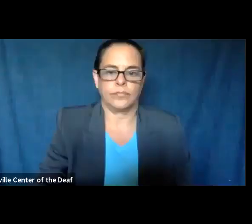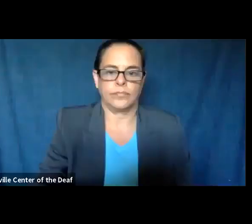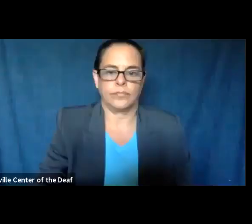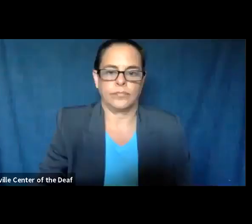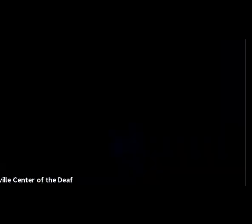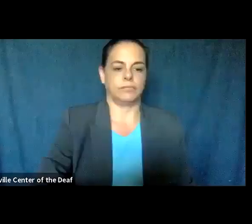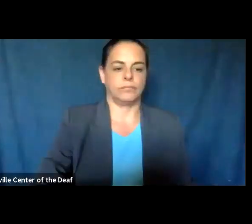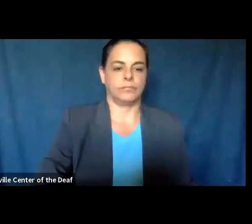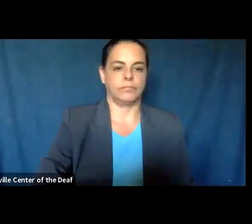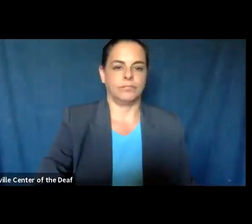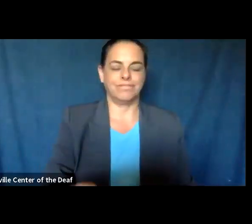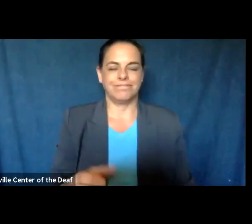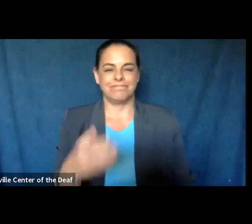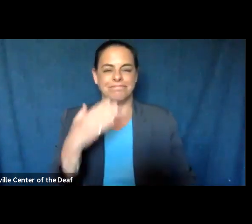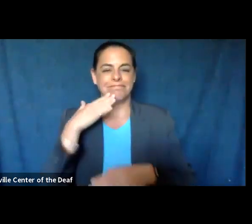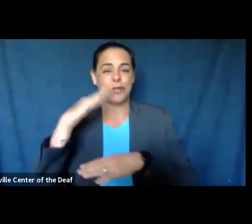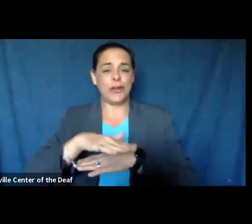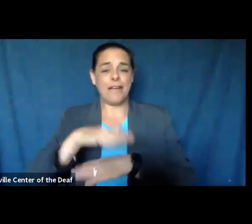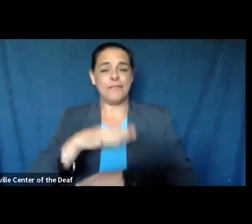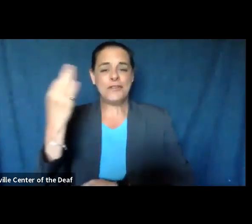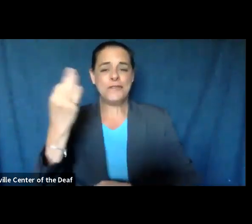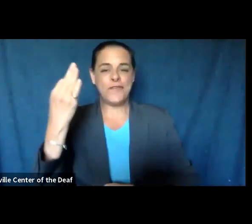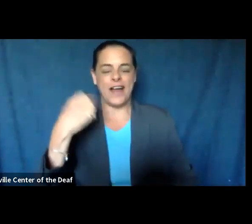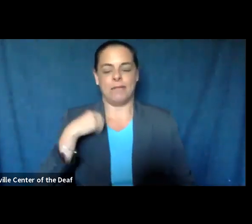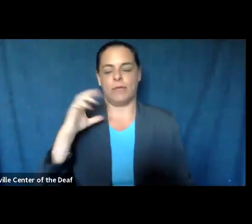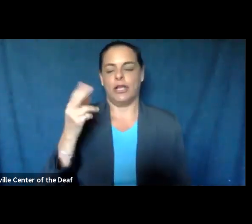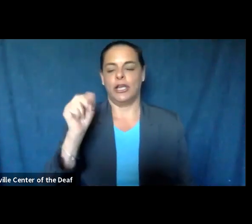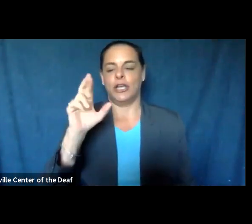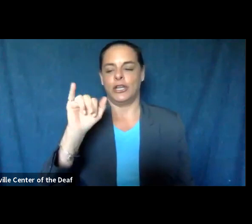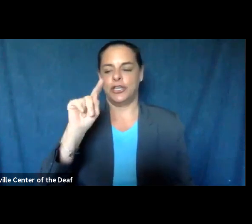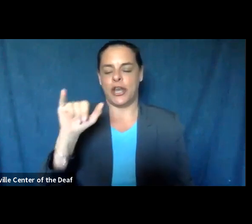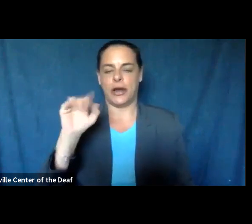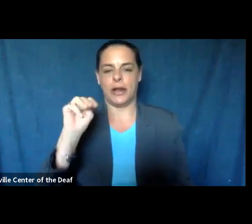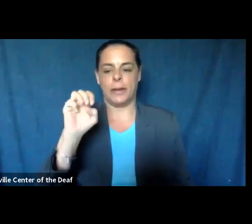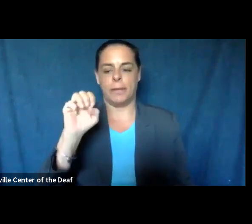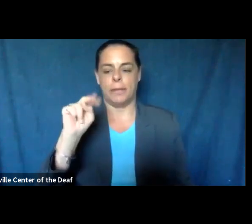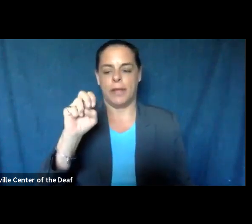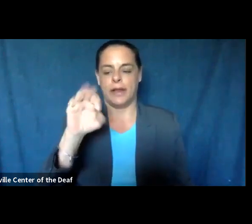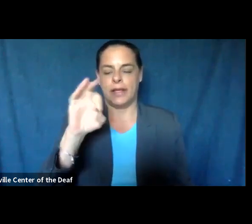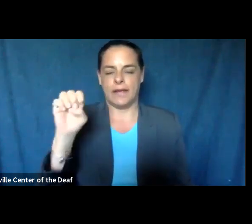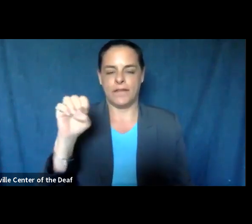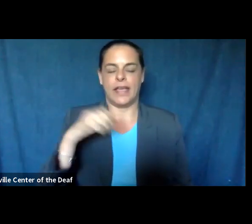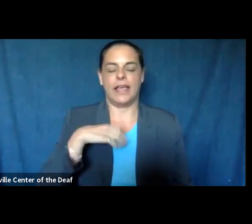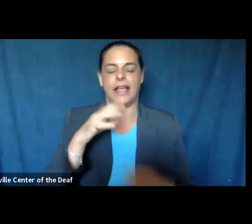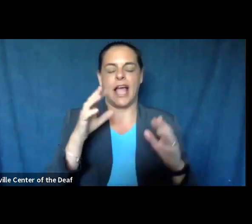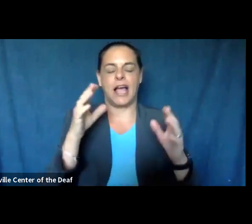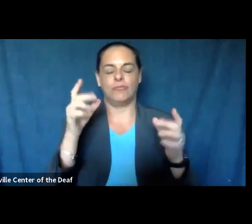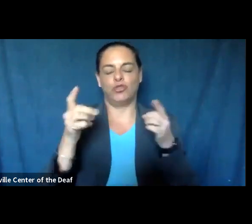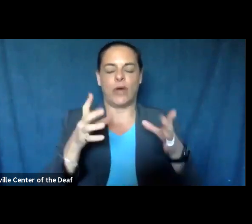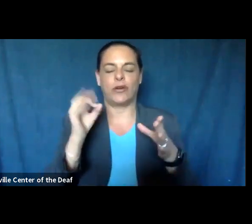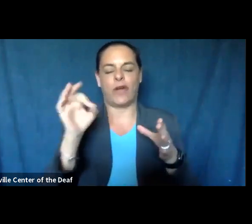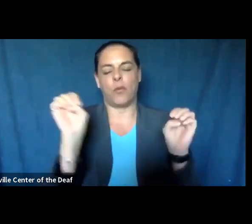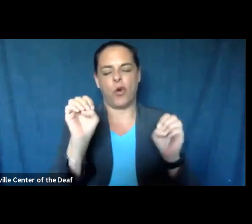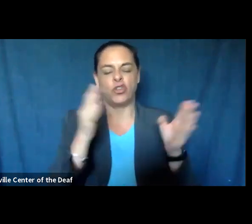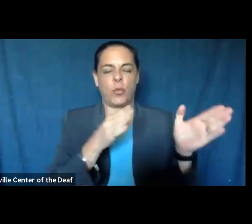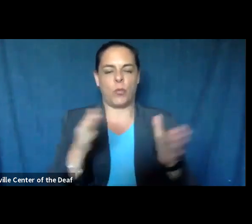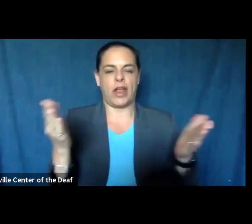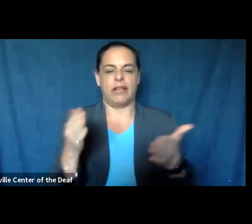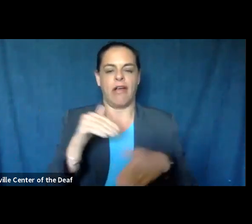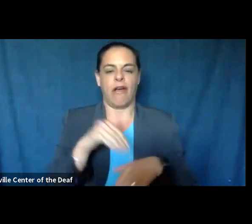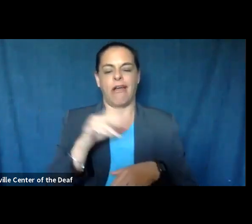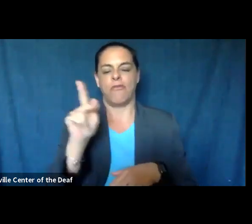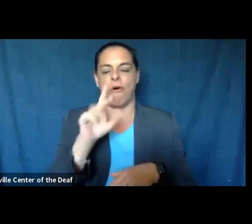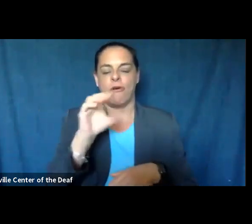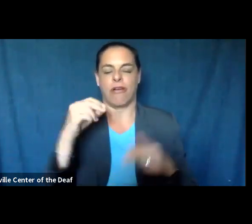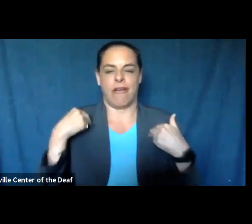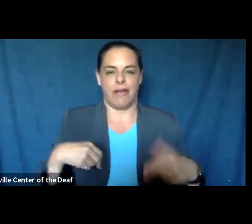Good Friday afternoon. I'm Charity Menefee, Director of Communicable and Environmental Disease and Emergency Preparedness at Knox County Health Department. Our